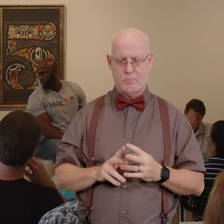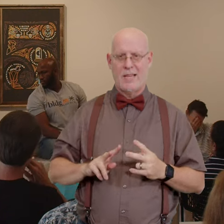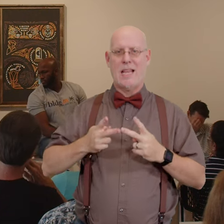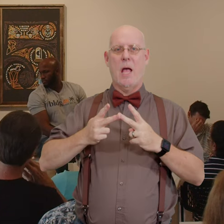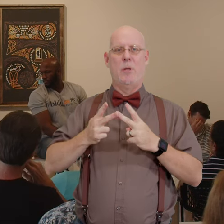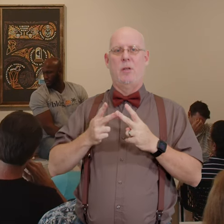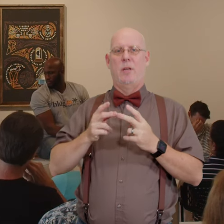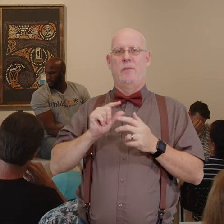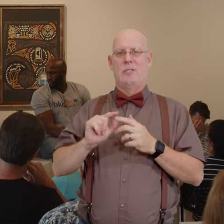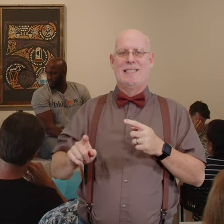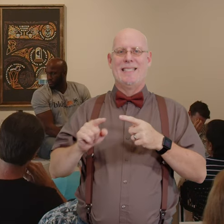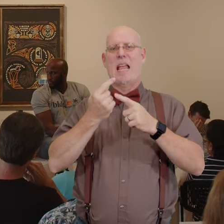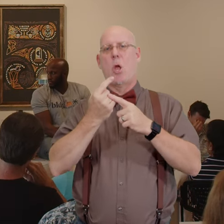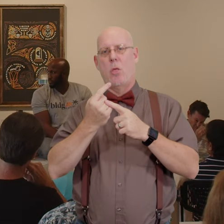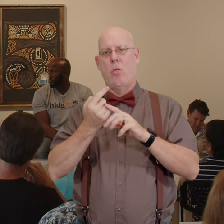Double versus single